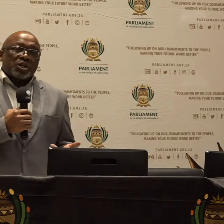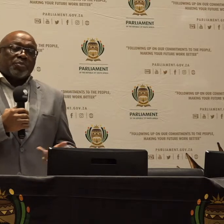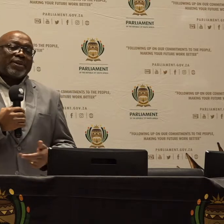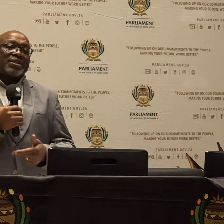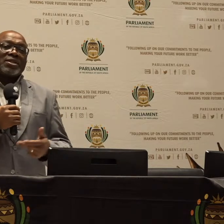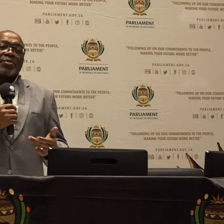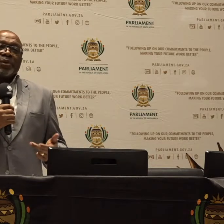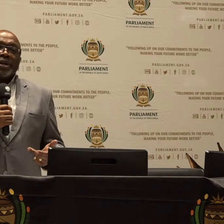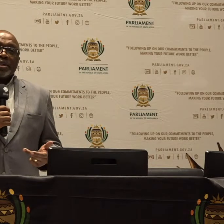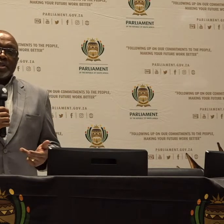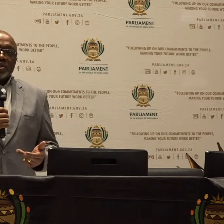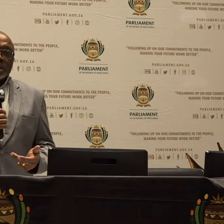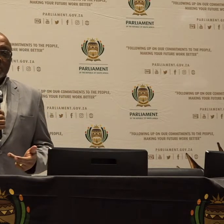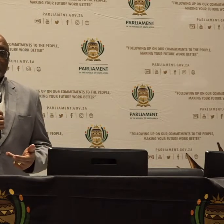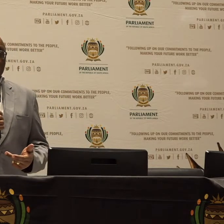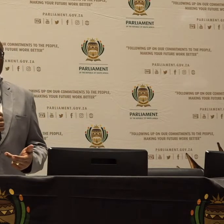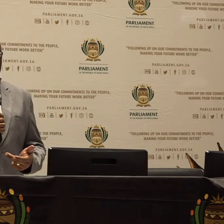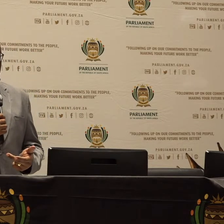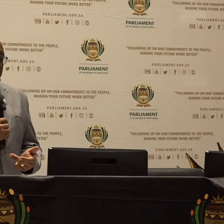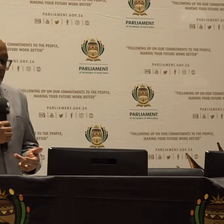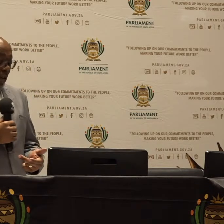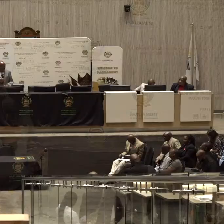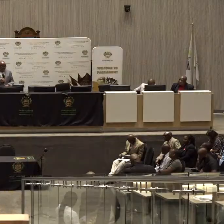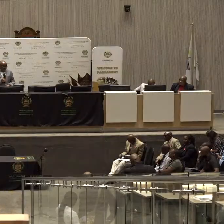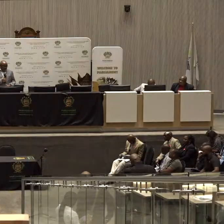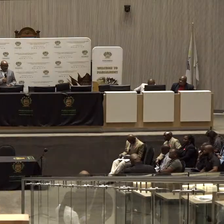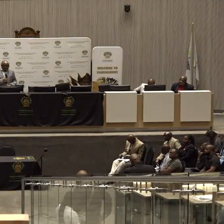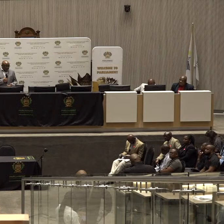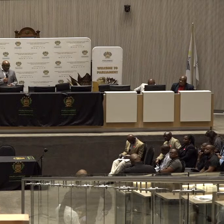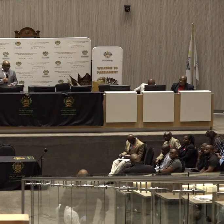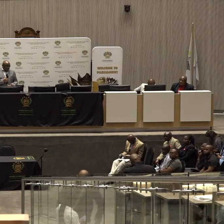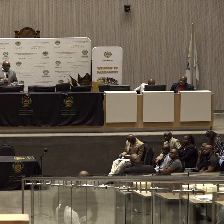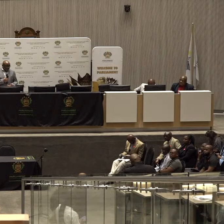Association participate in such processes